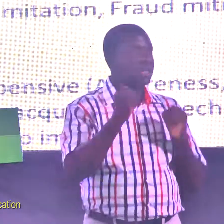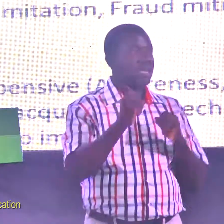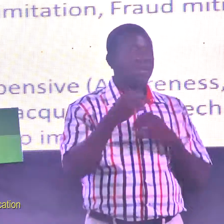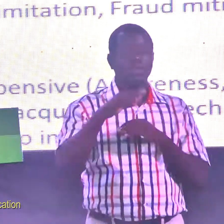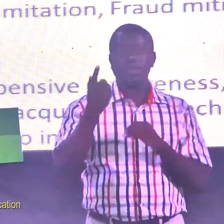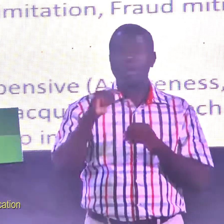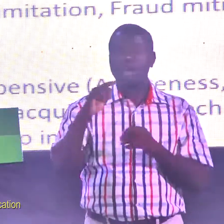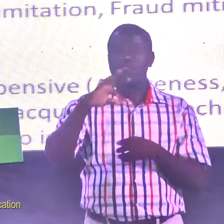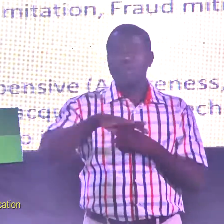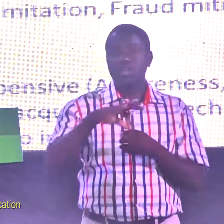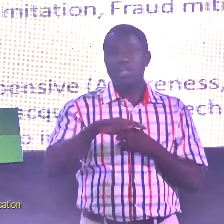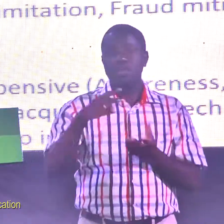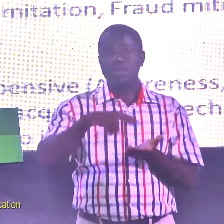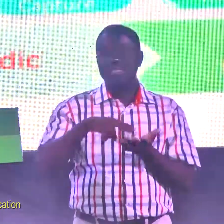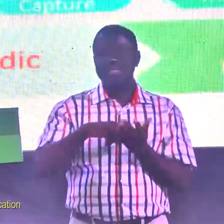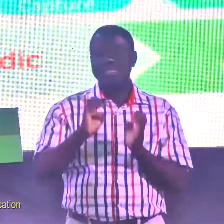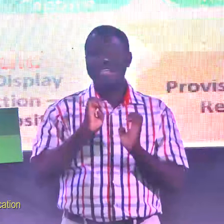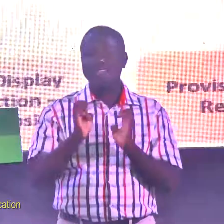registration exercise.